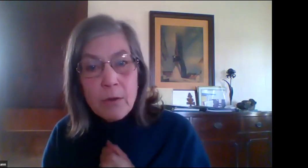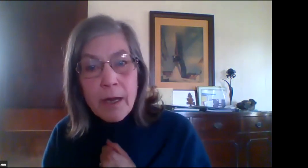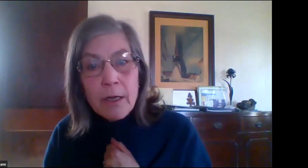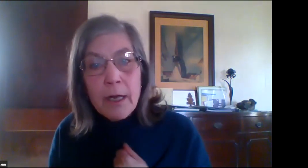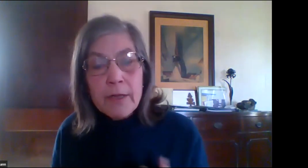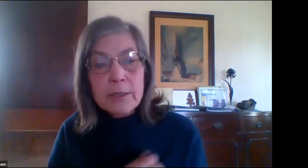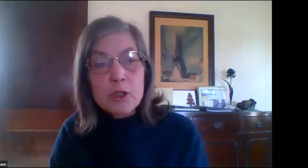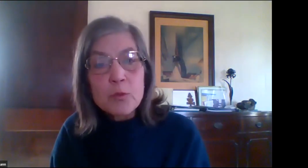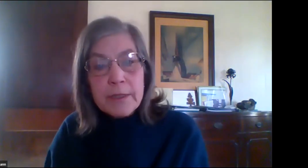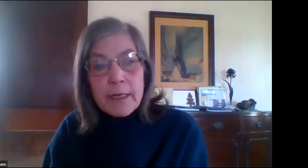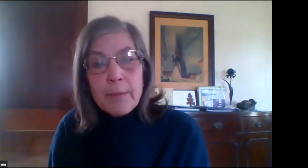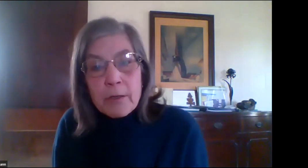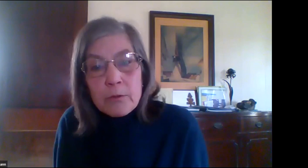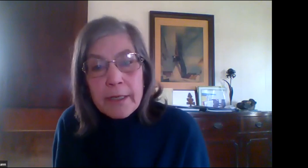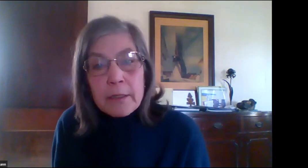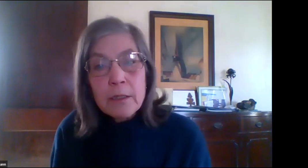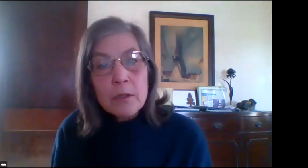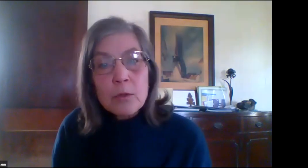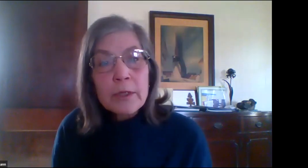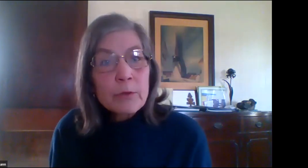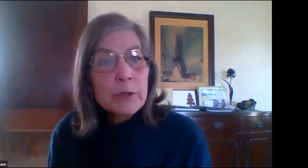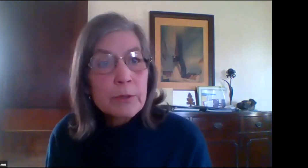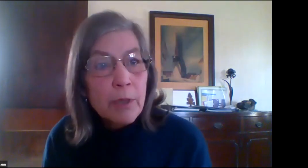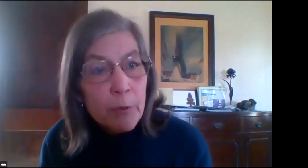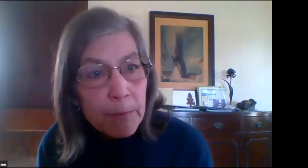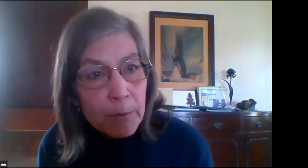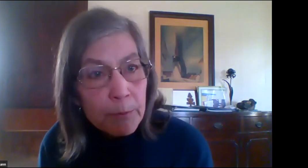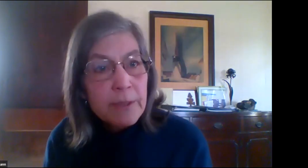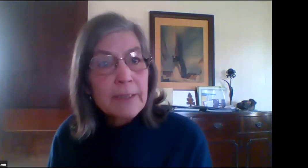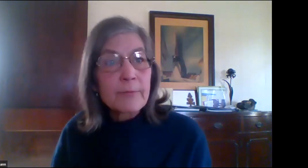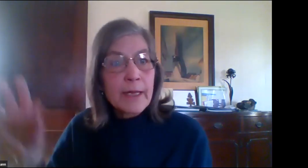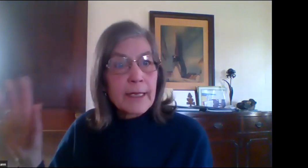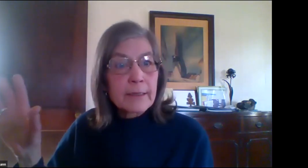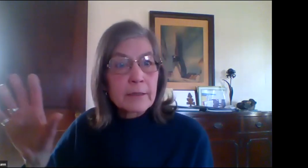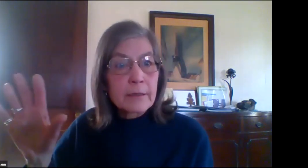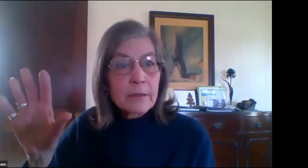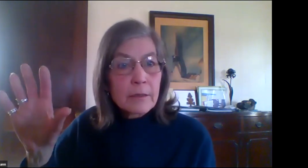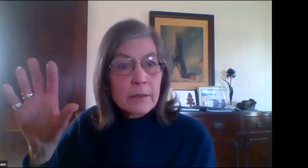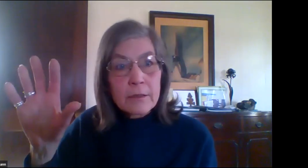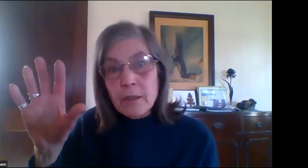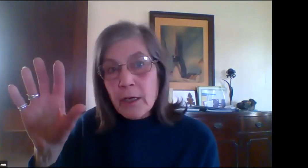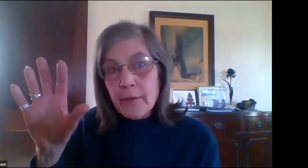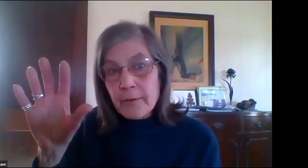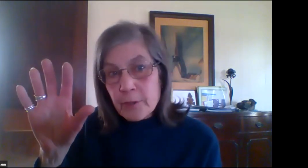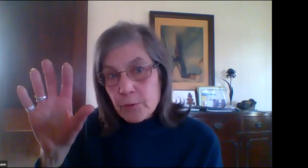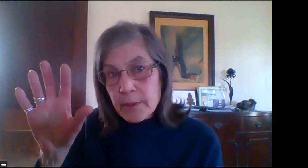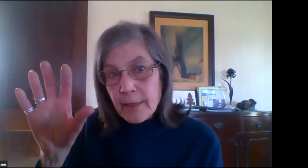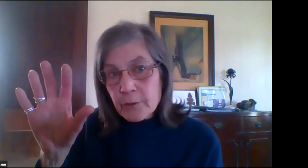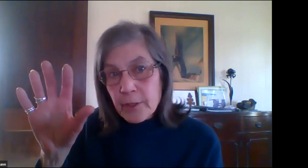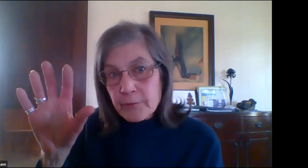how, that's a Zoom setup. How do I, what do other people perceive my hand on their visual left or their